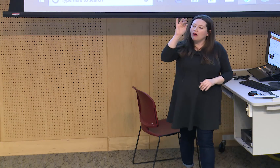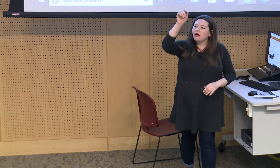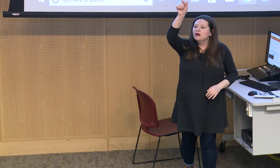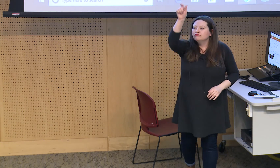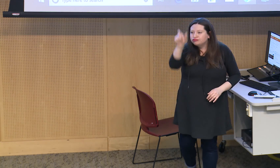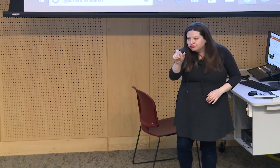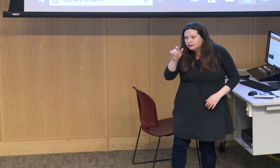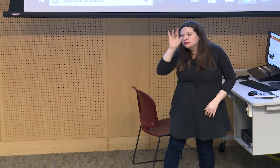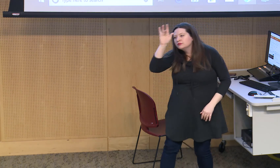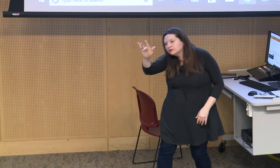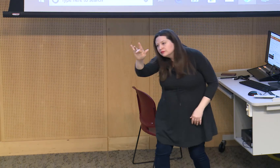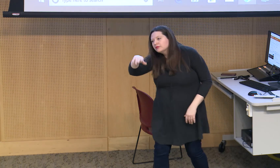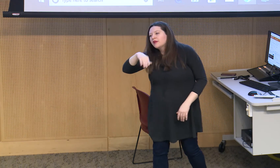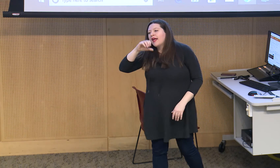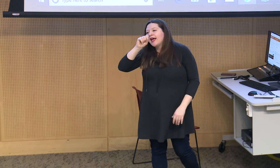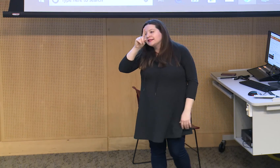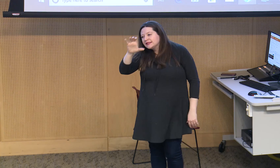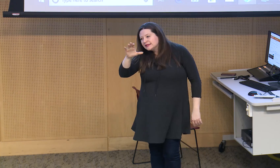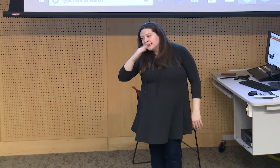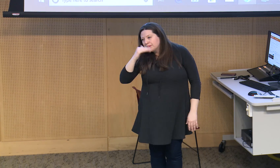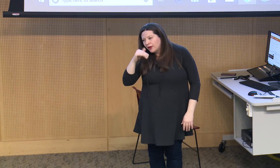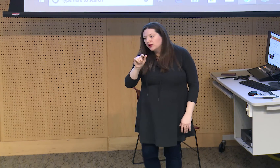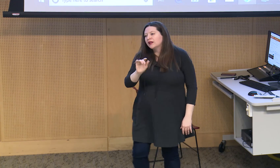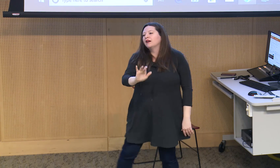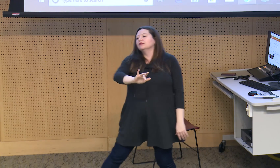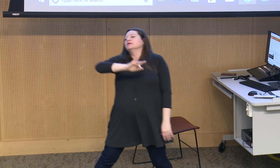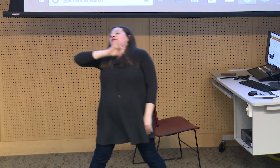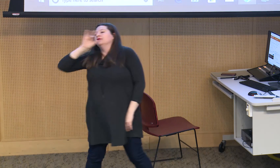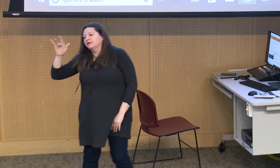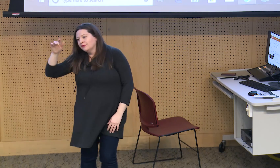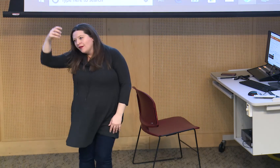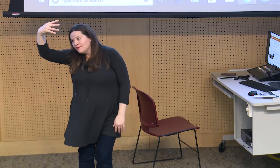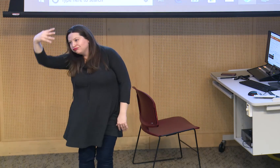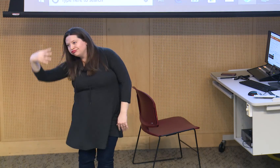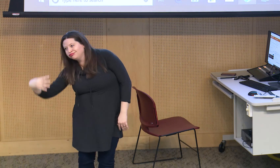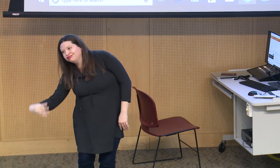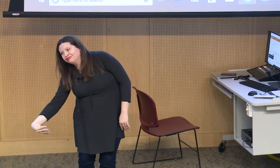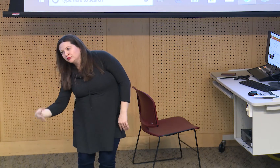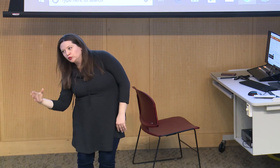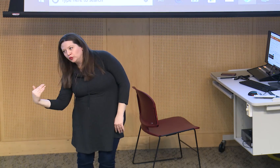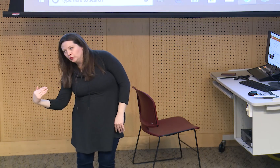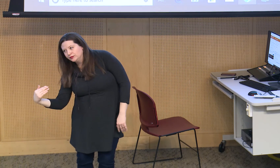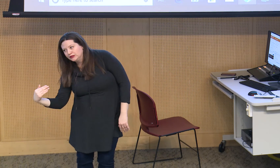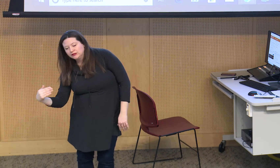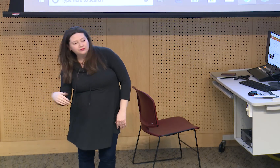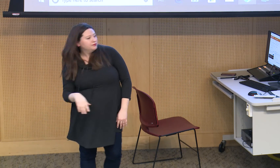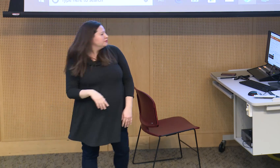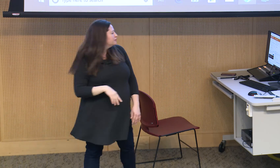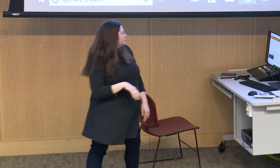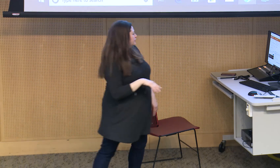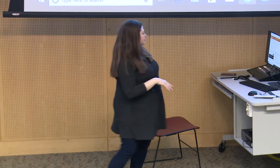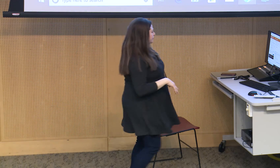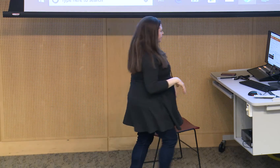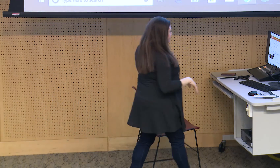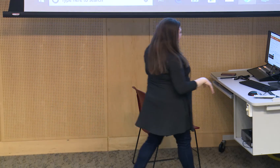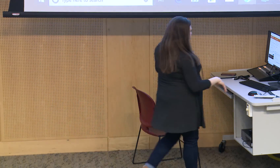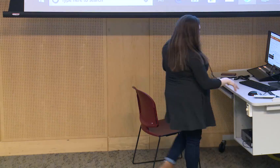So you have to click and then you get a drop down. This is a faster way. If you want to go to your favorites, then you don't have to do all this clicking.